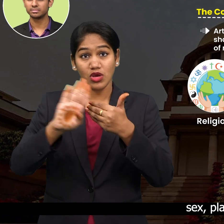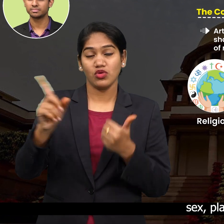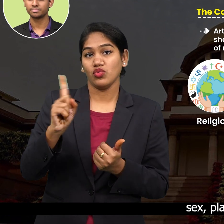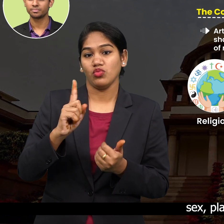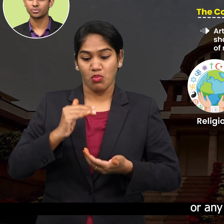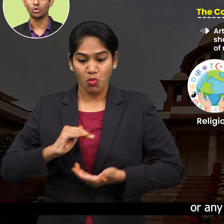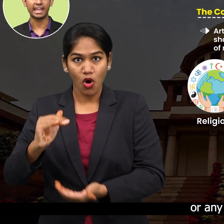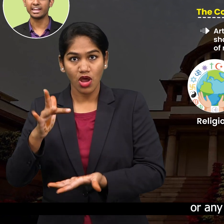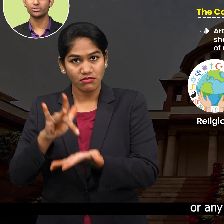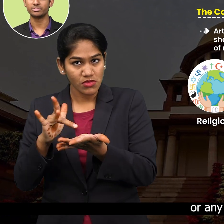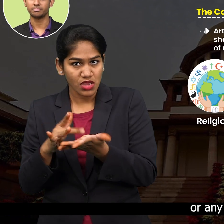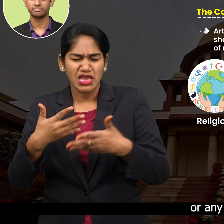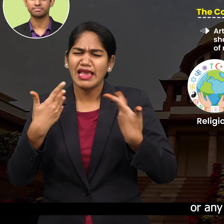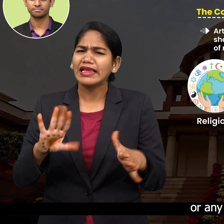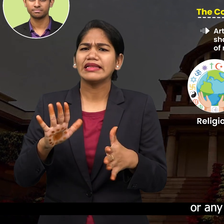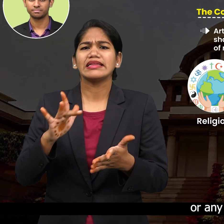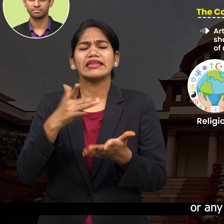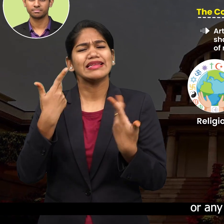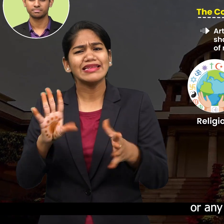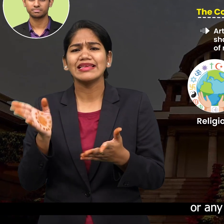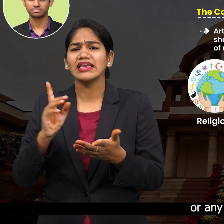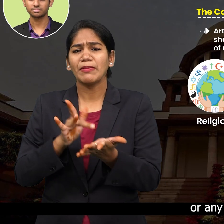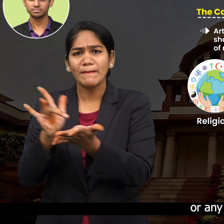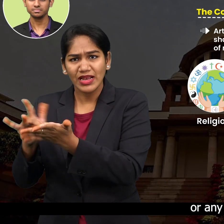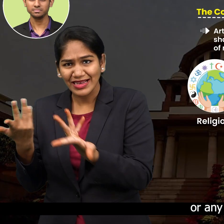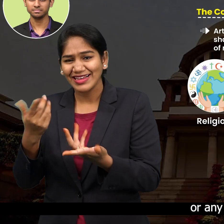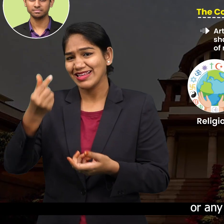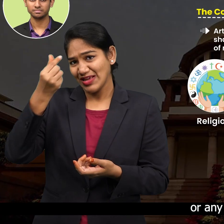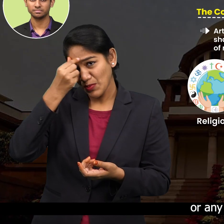birth, or any of them.